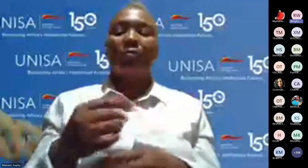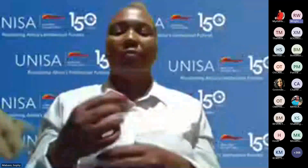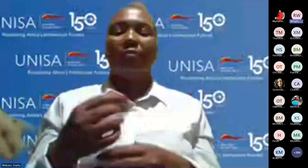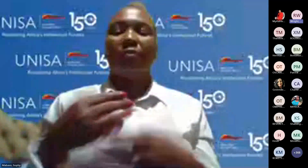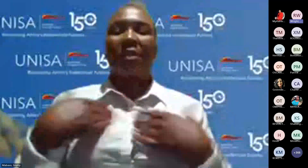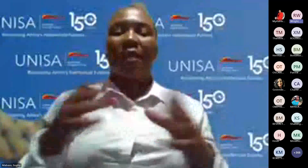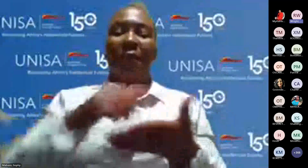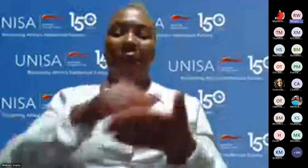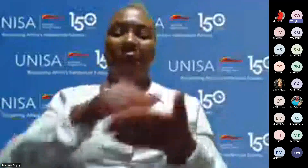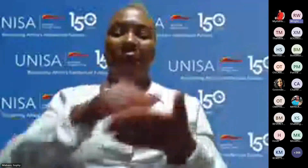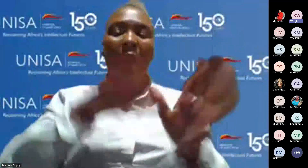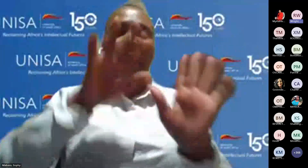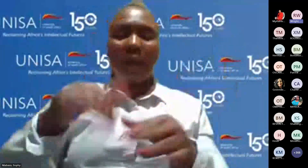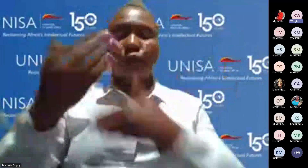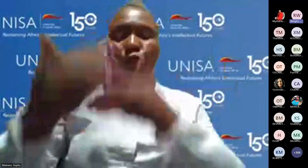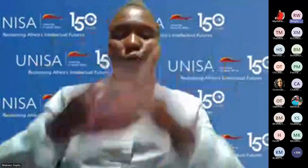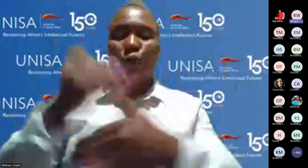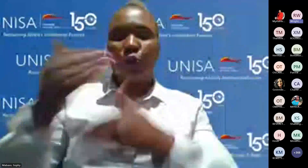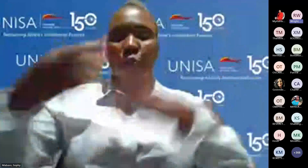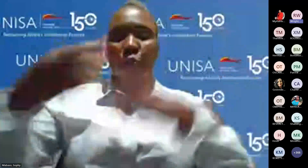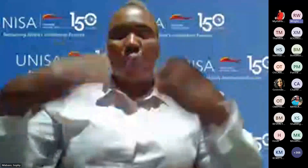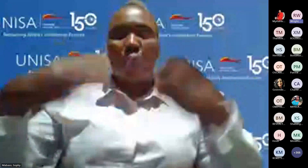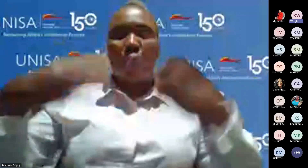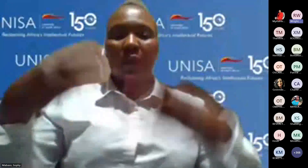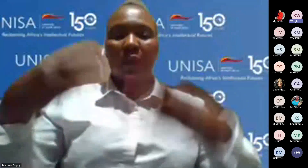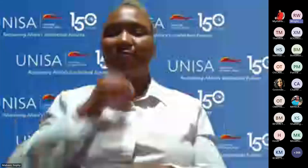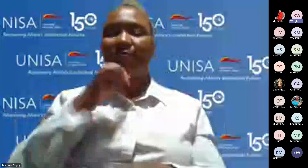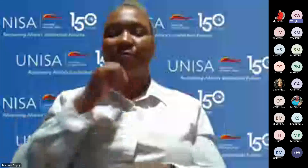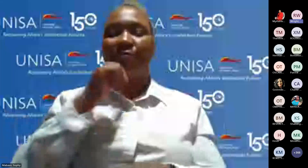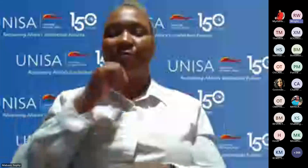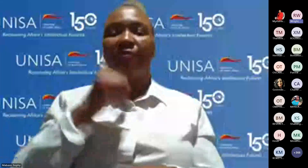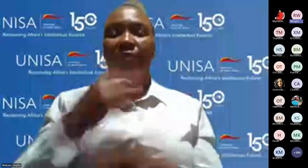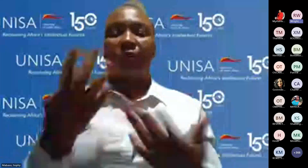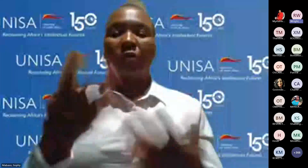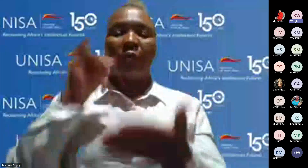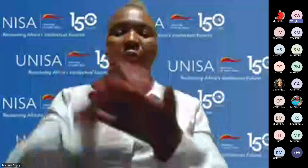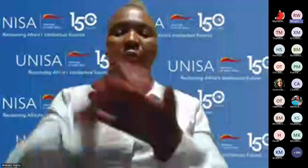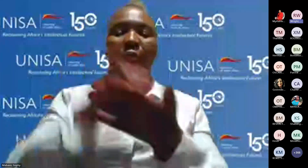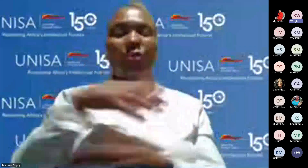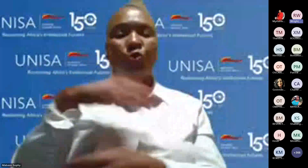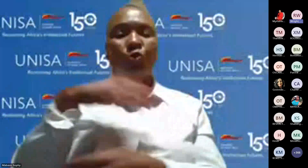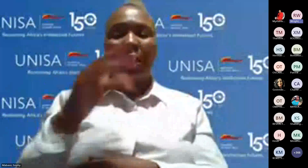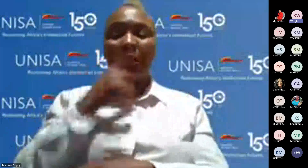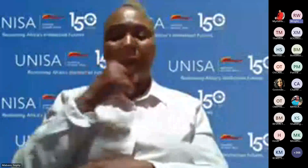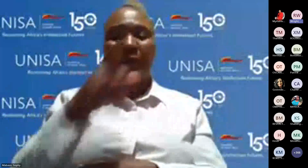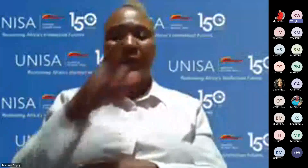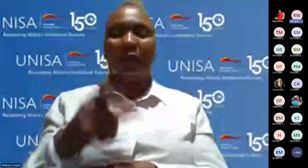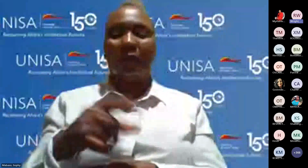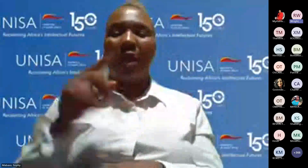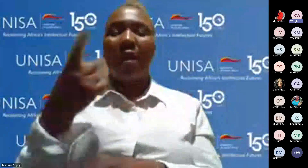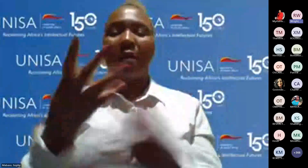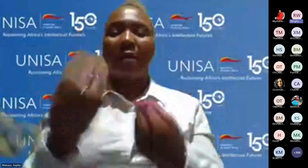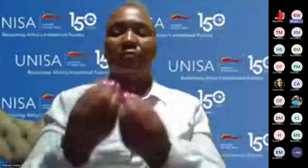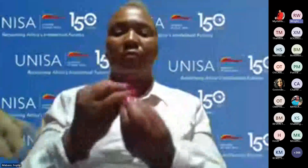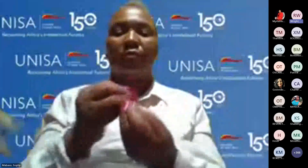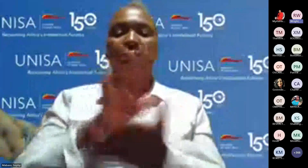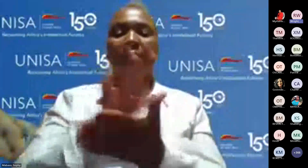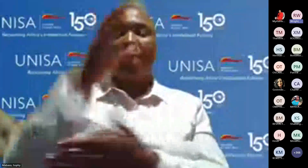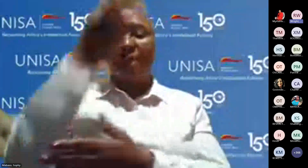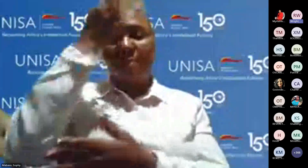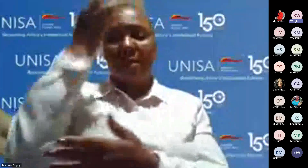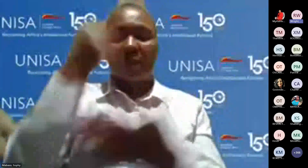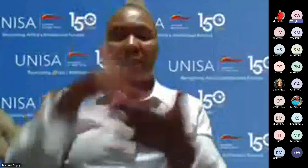it run, it will go fade dead. It doesn't matter. It will still prompt you. Just another note. So I told you 15 minutes before